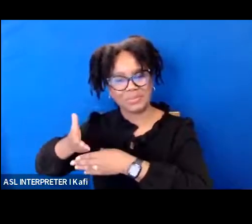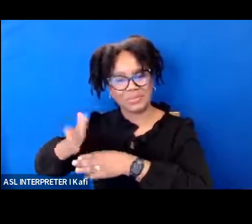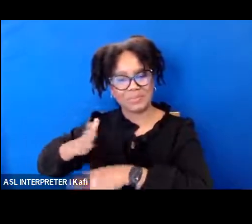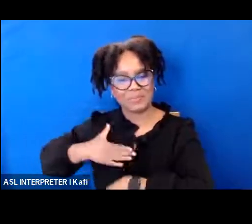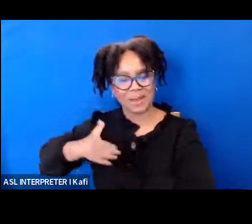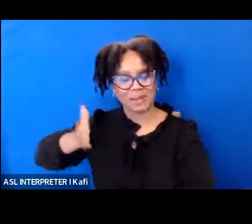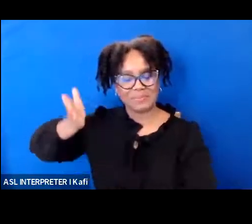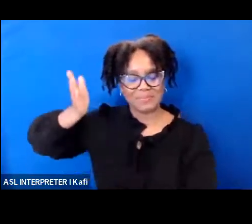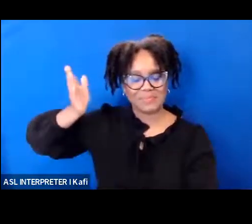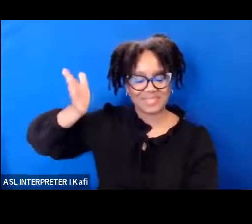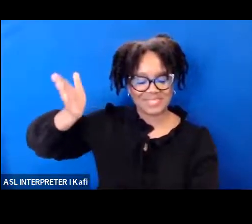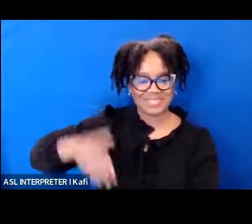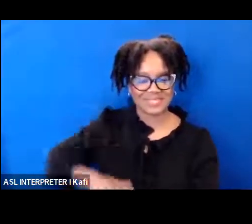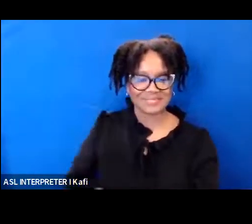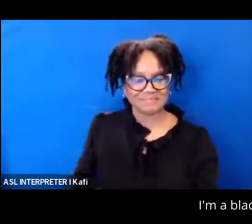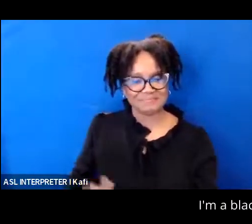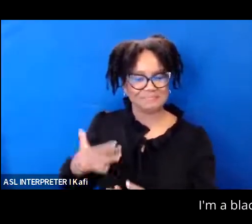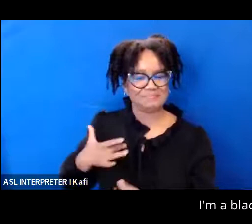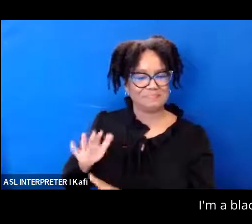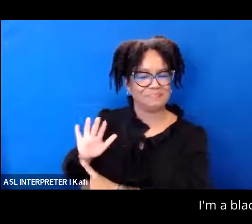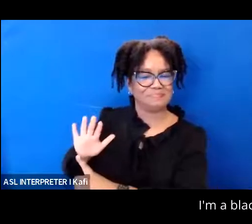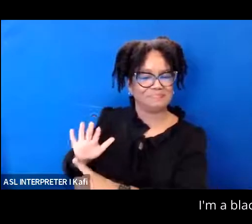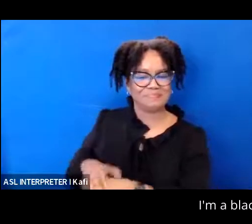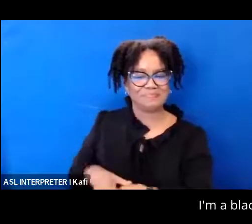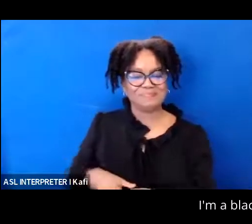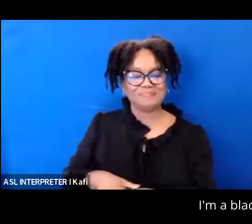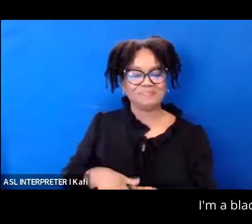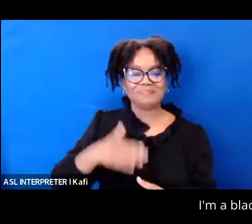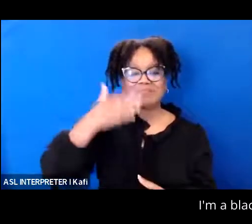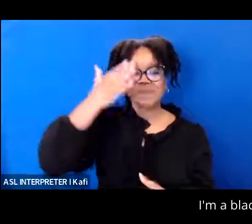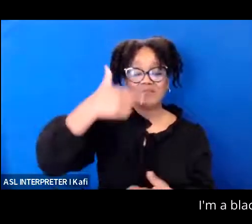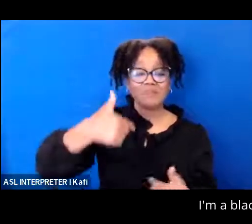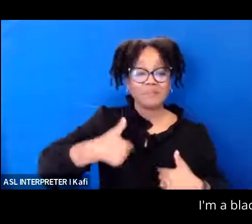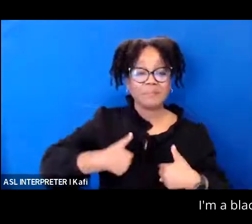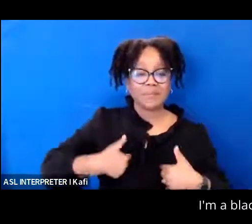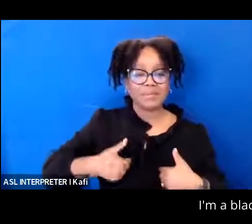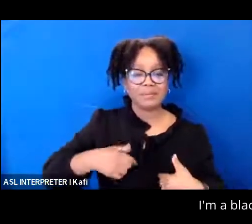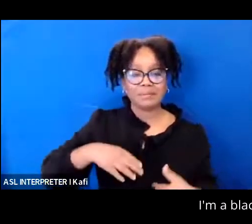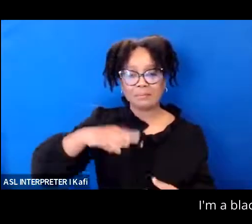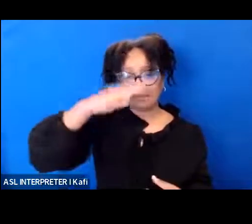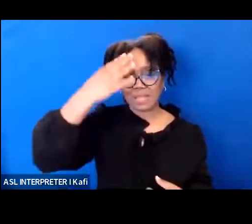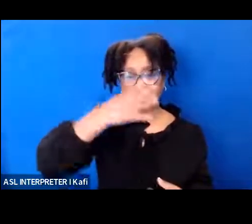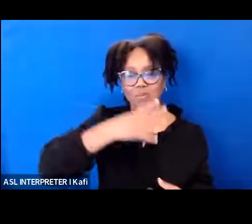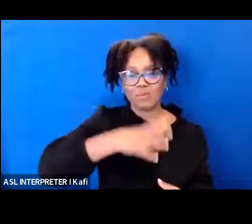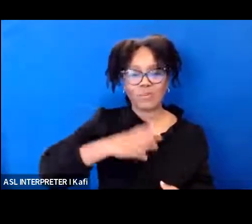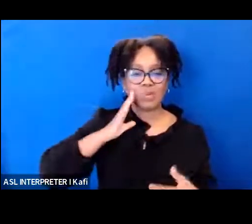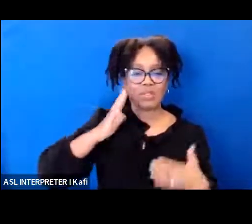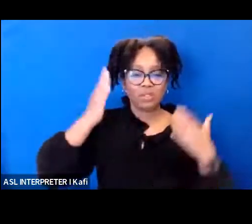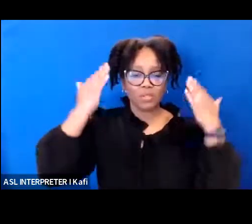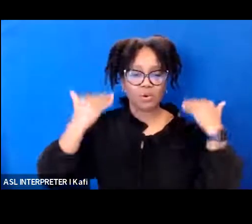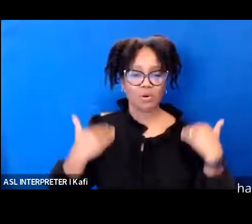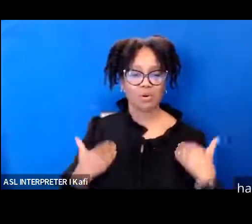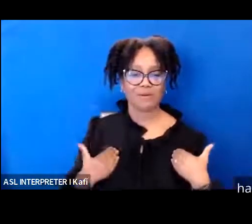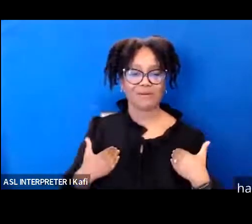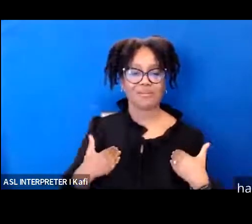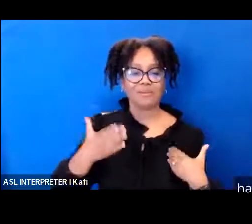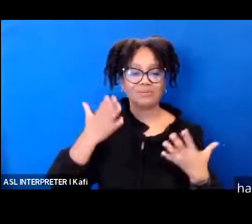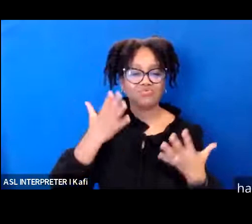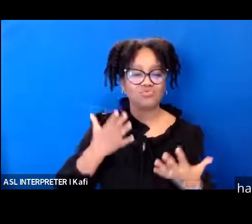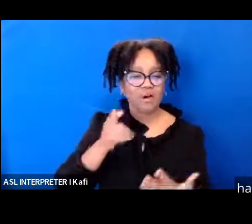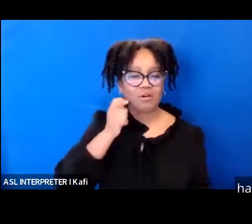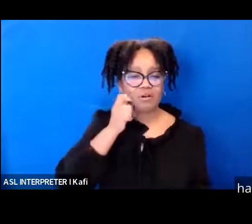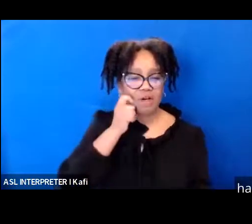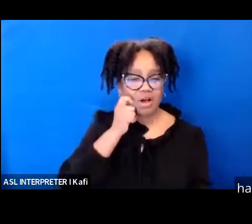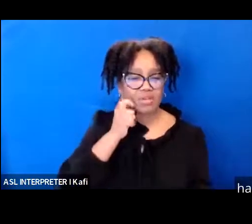and up front is me i'm a black woman with long dark hair everyone so far has been